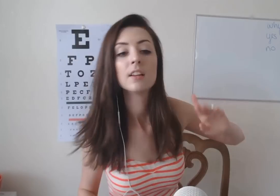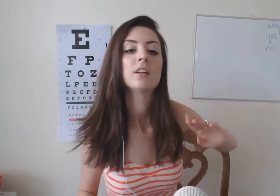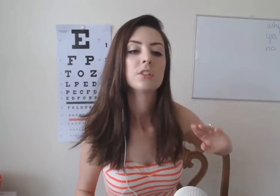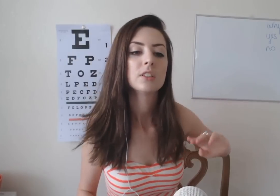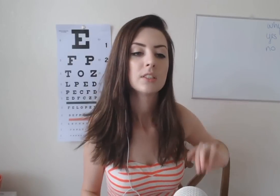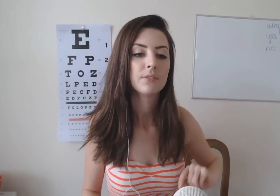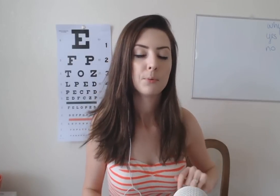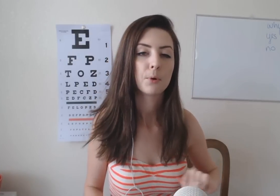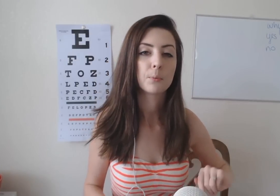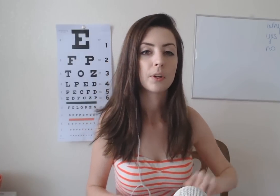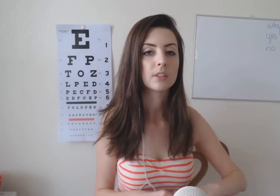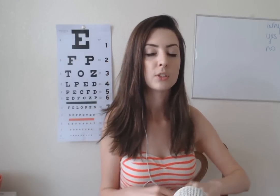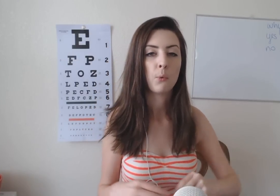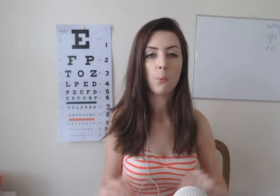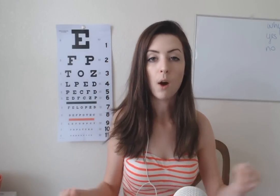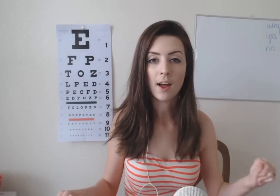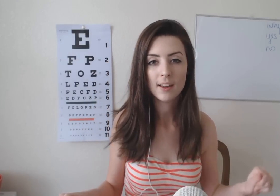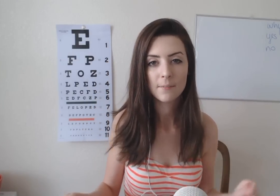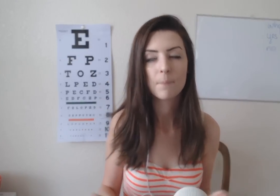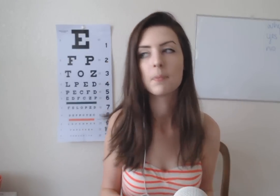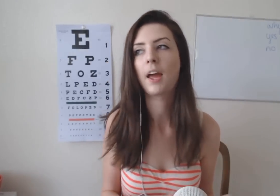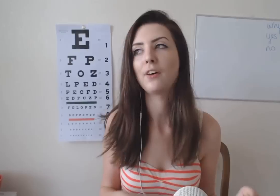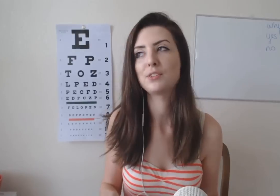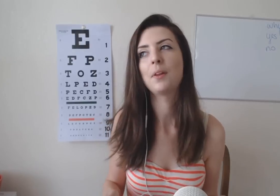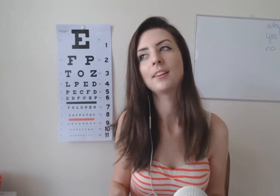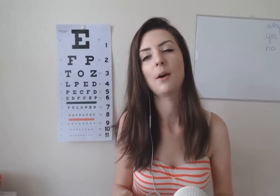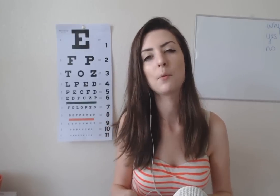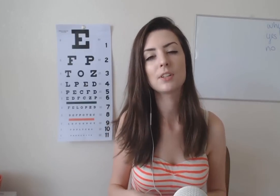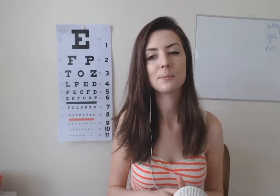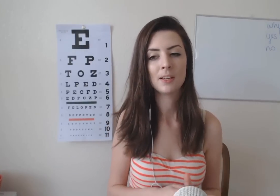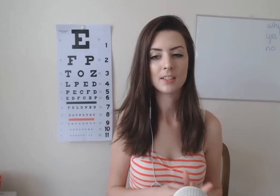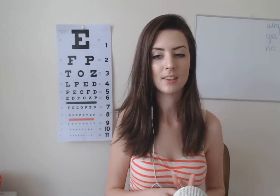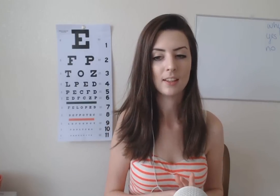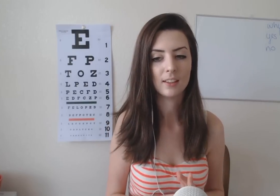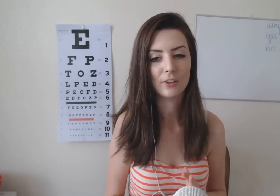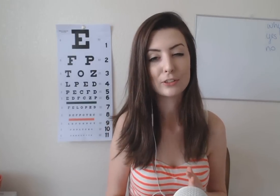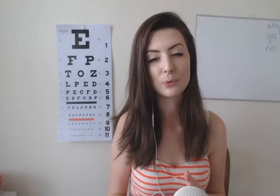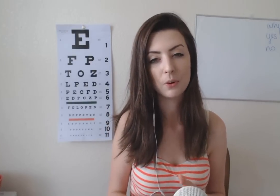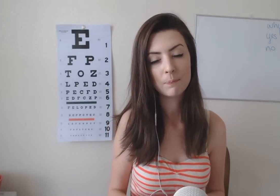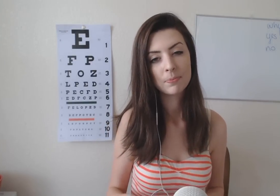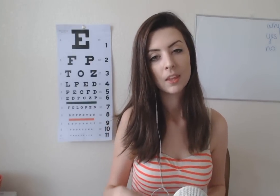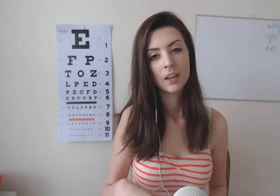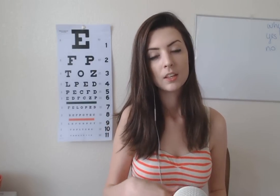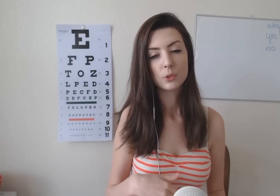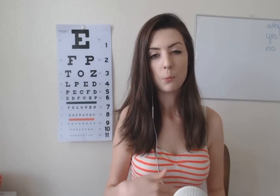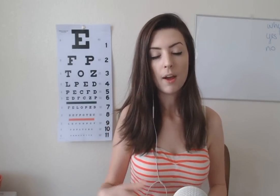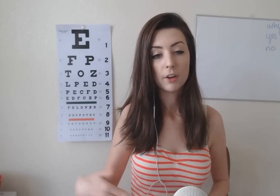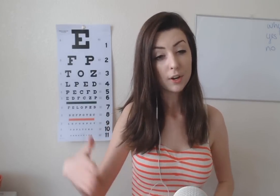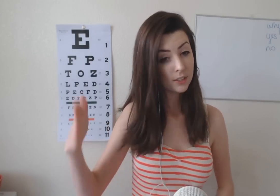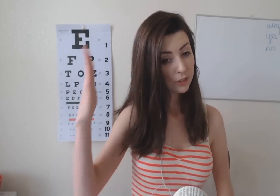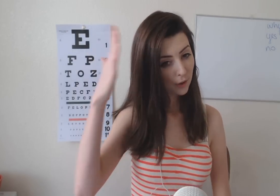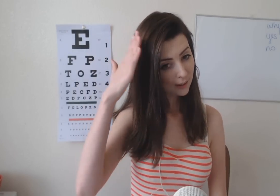Just a few more words. So why? I also like that word just because I think it looks cool. So why? You're gonna touch your head like